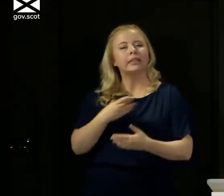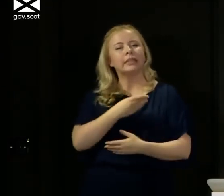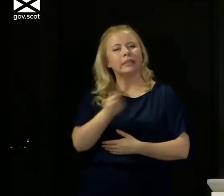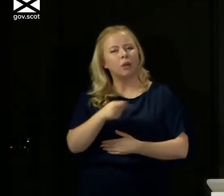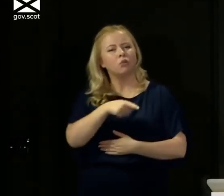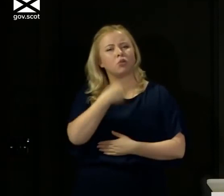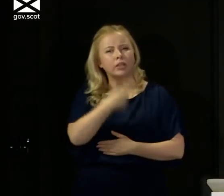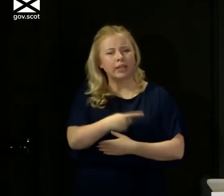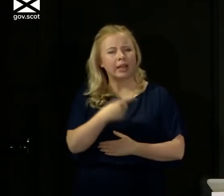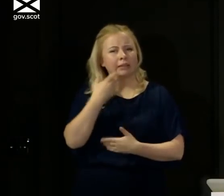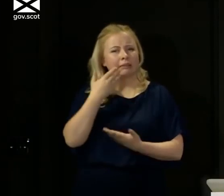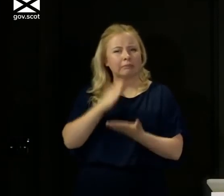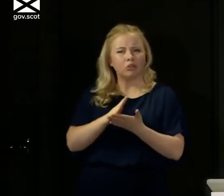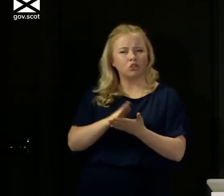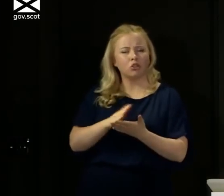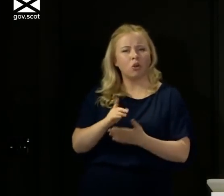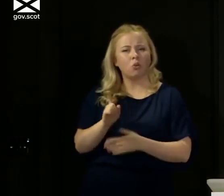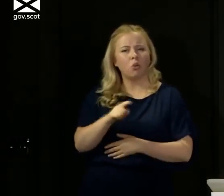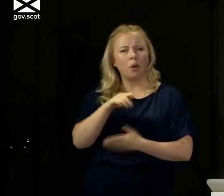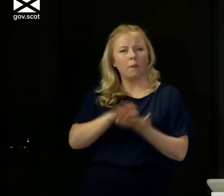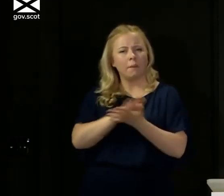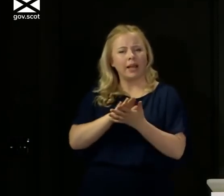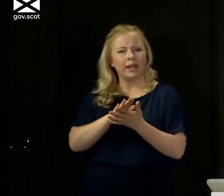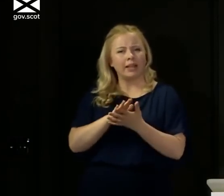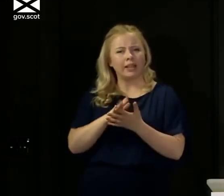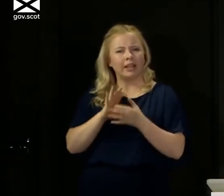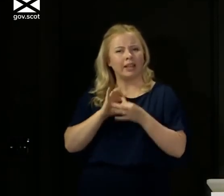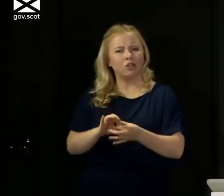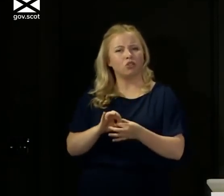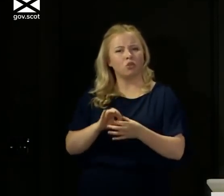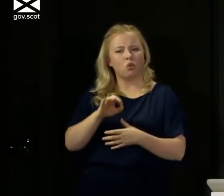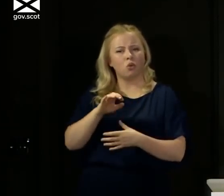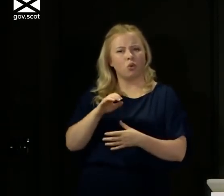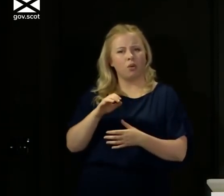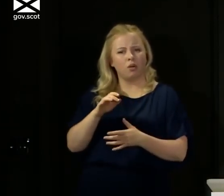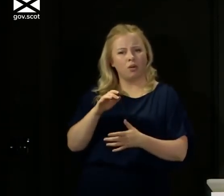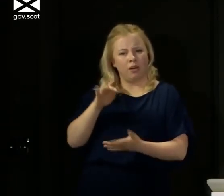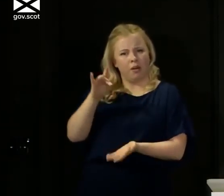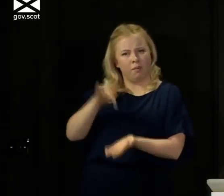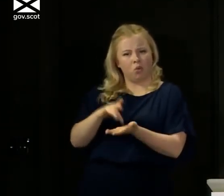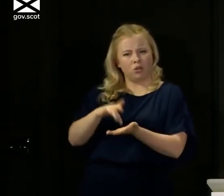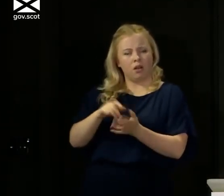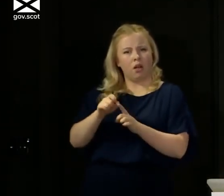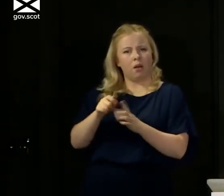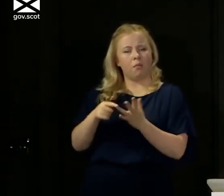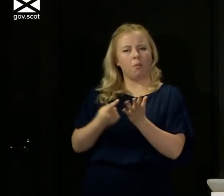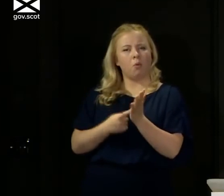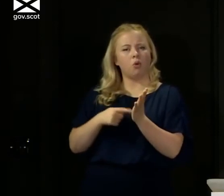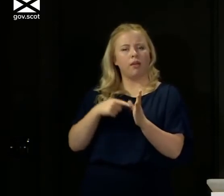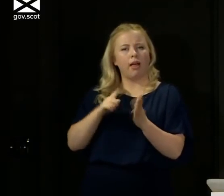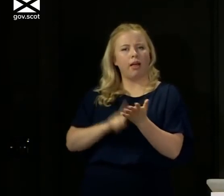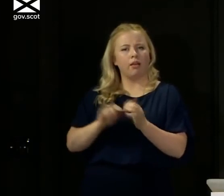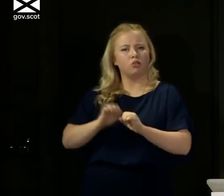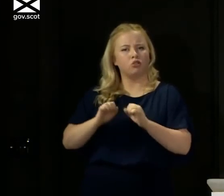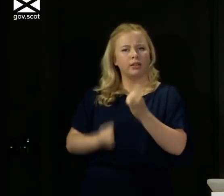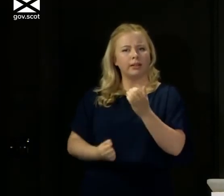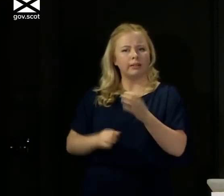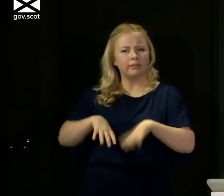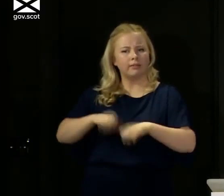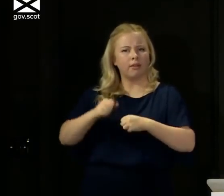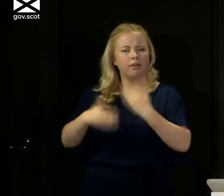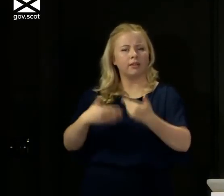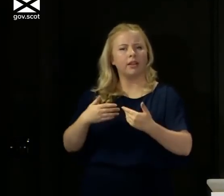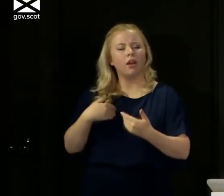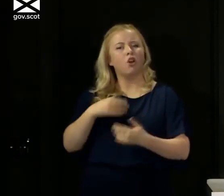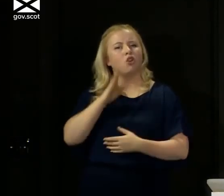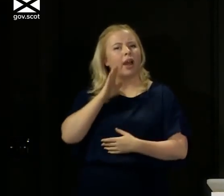what you meant about a portal not being up and running, but we can try to delve into that detail later. But you heard the Health Secretary yesterday, I think, I can't remember